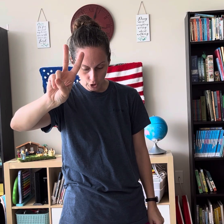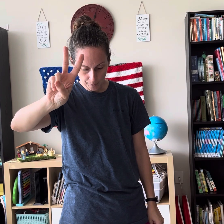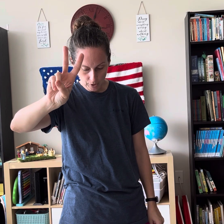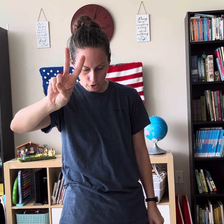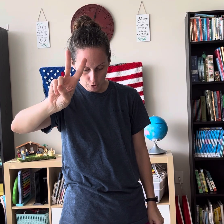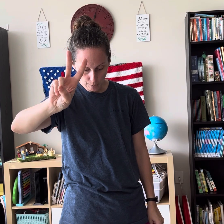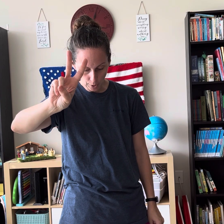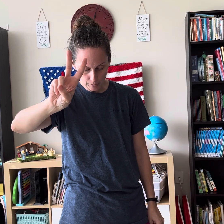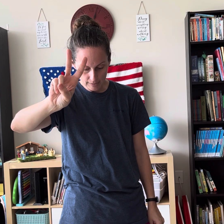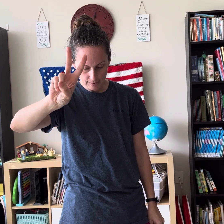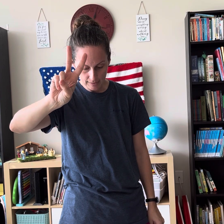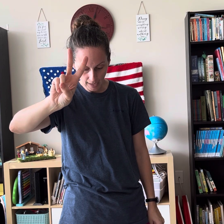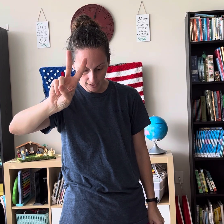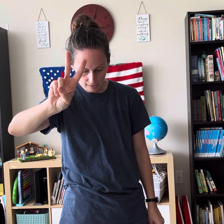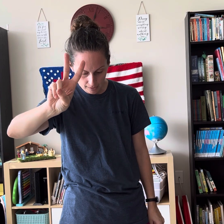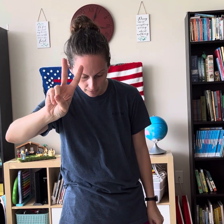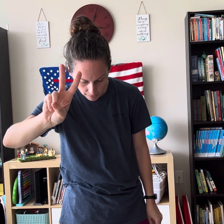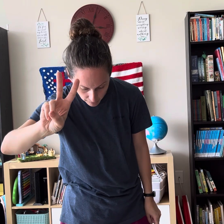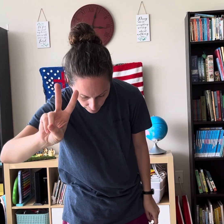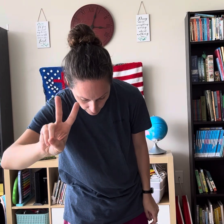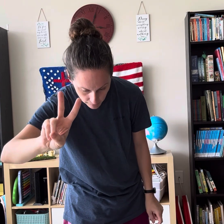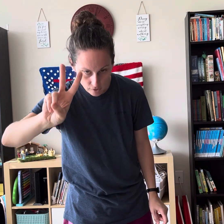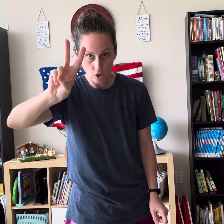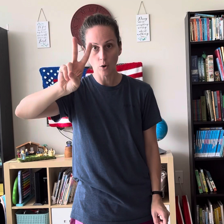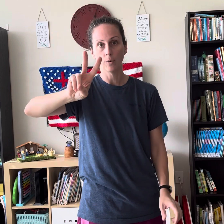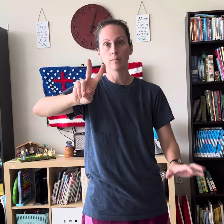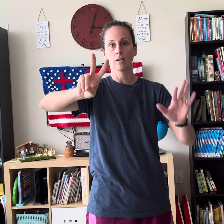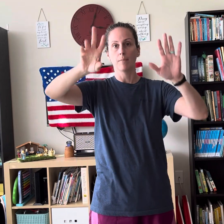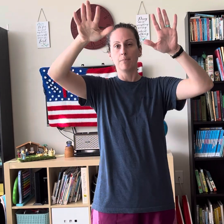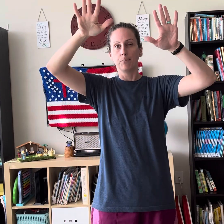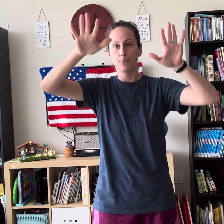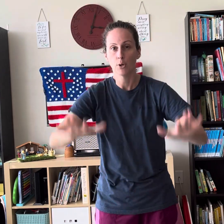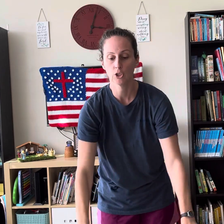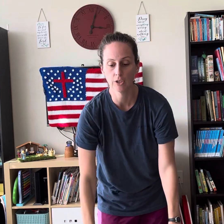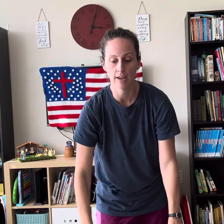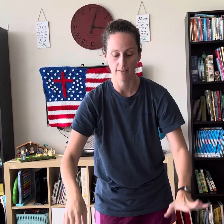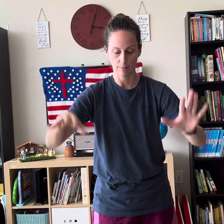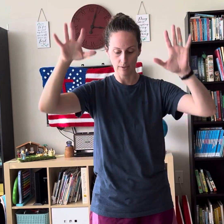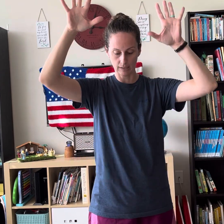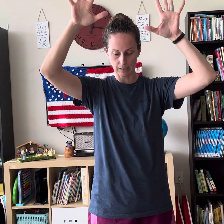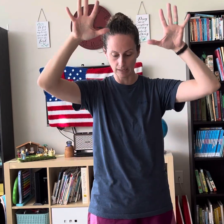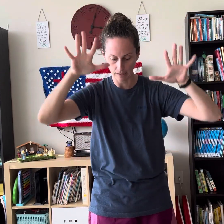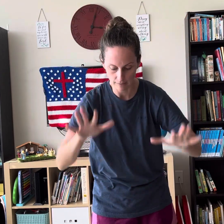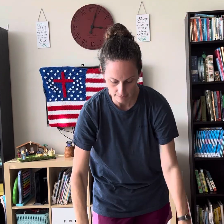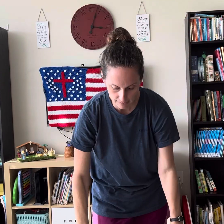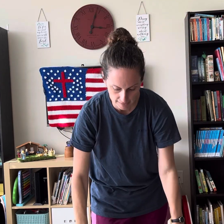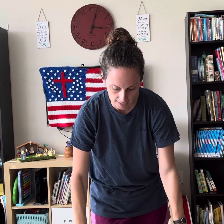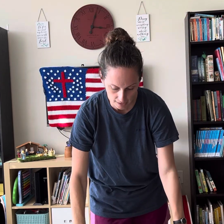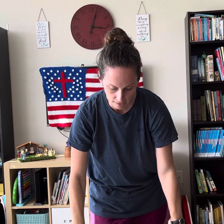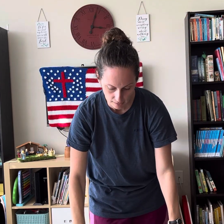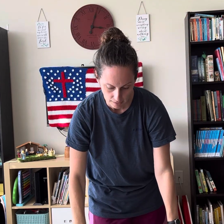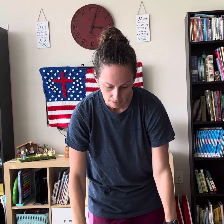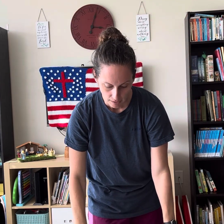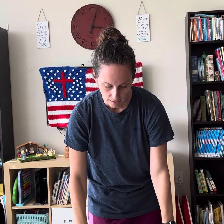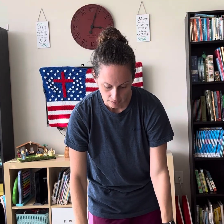German U-boats sank. So we're going to push down like we're sinking. Sank